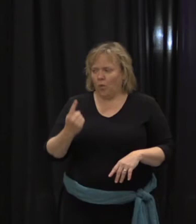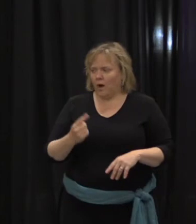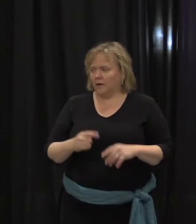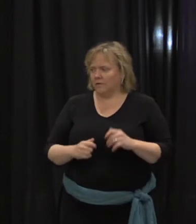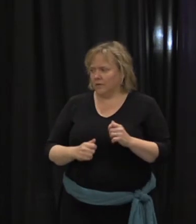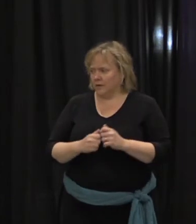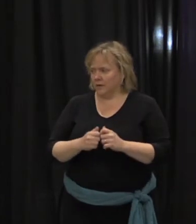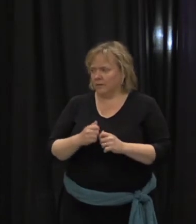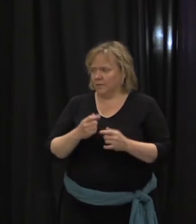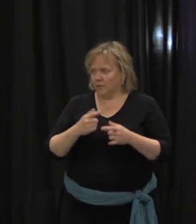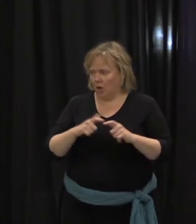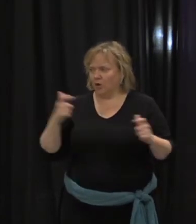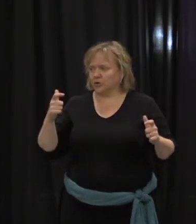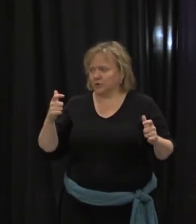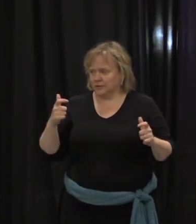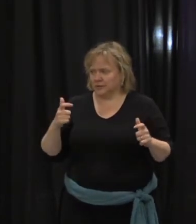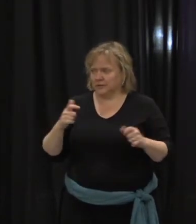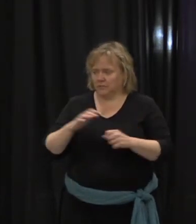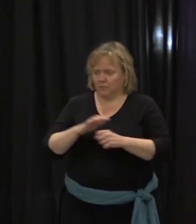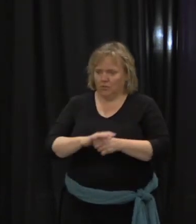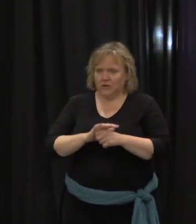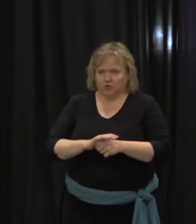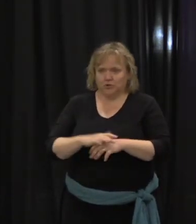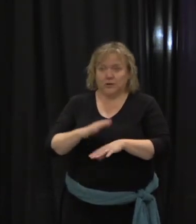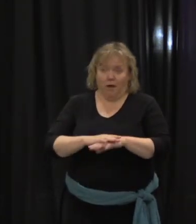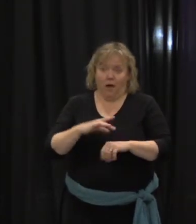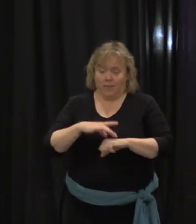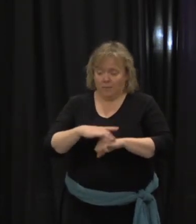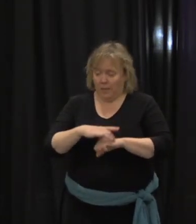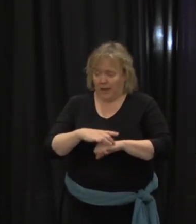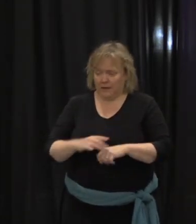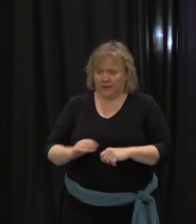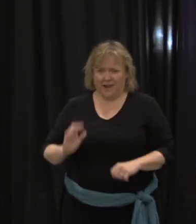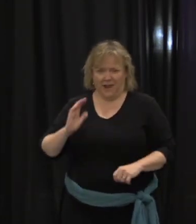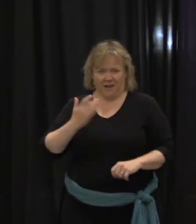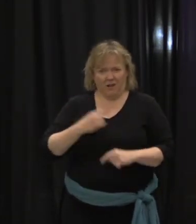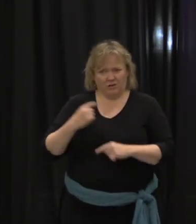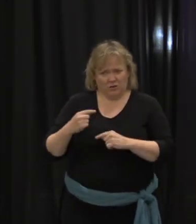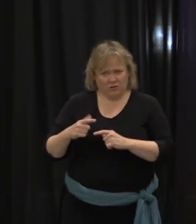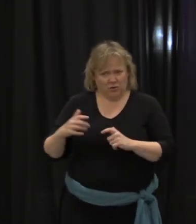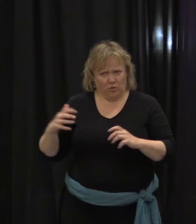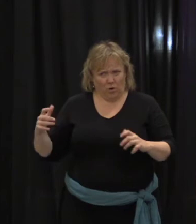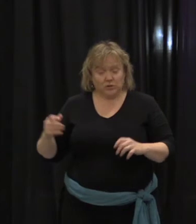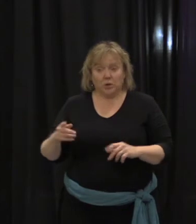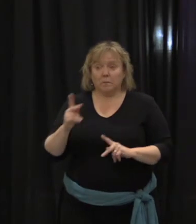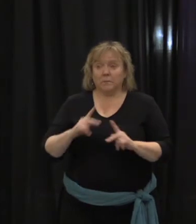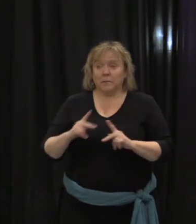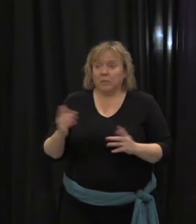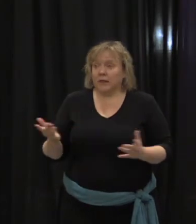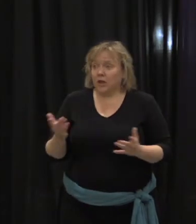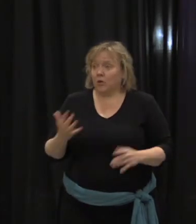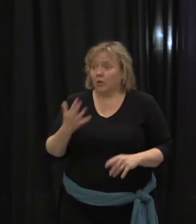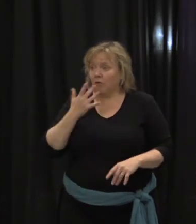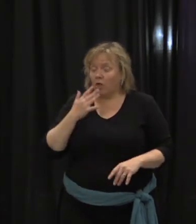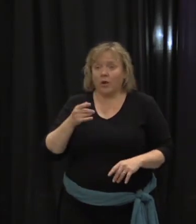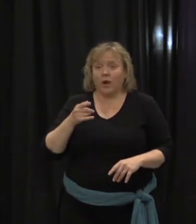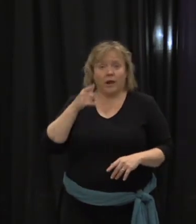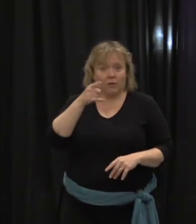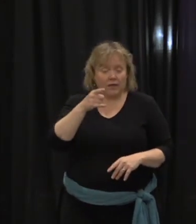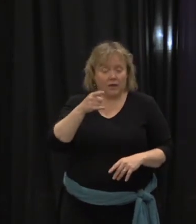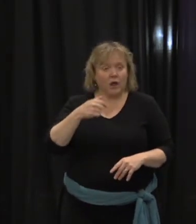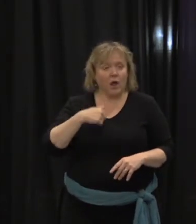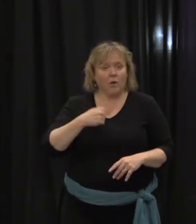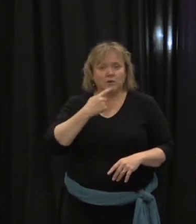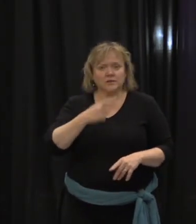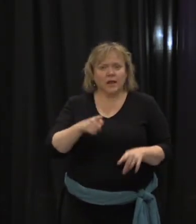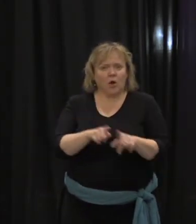our numbers are only going to continue to grow. And for disabled people of color here and out there, I also want you to know, do